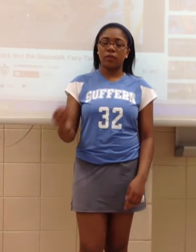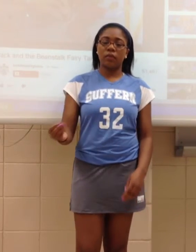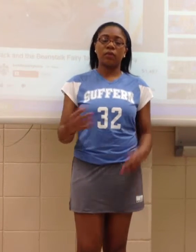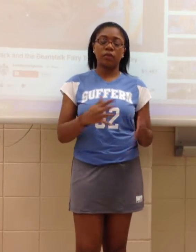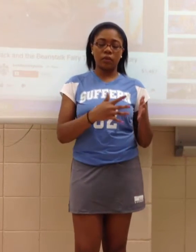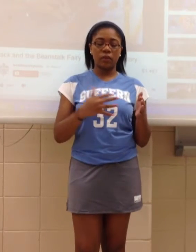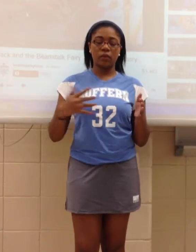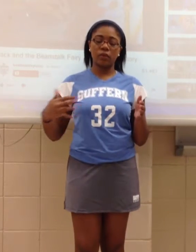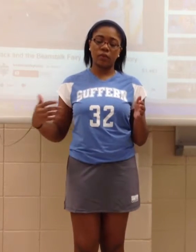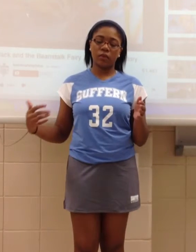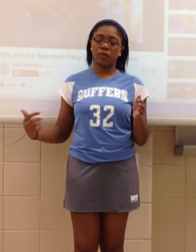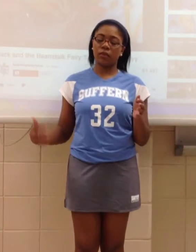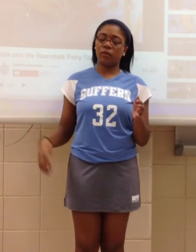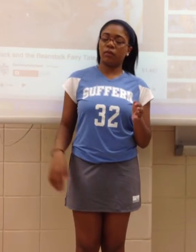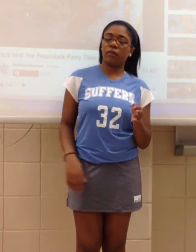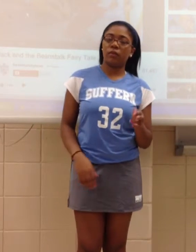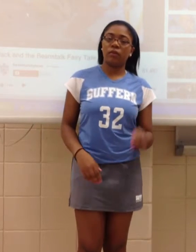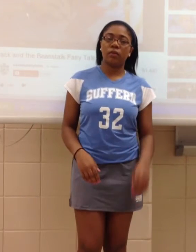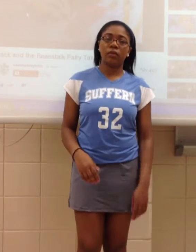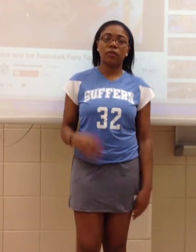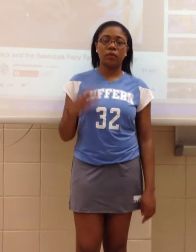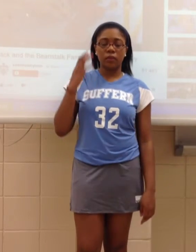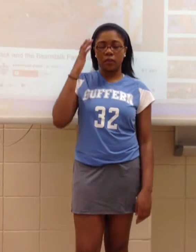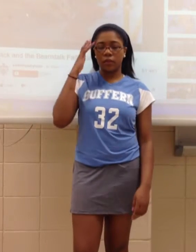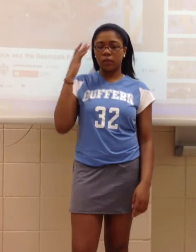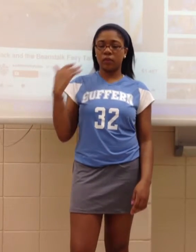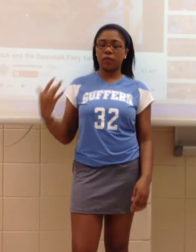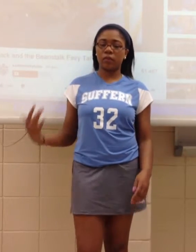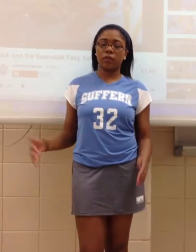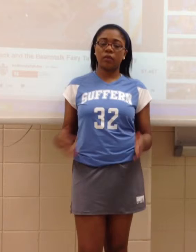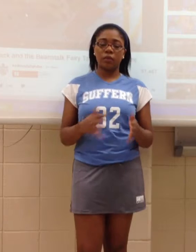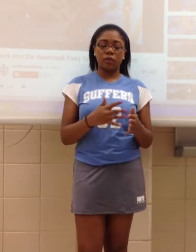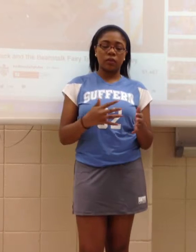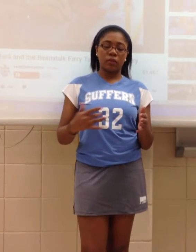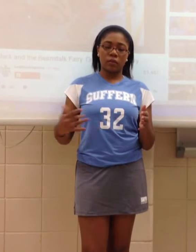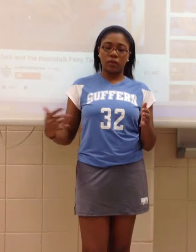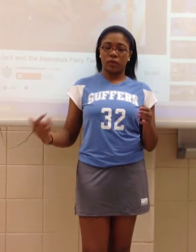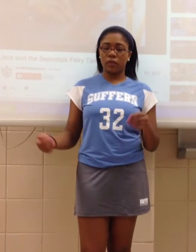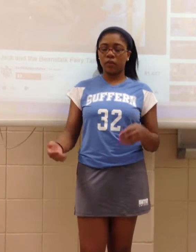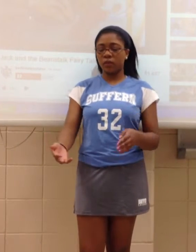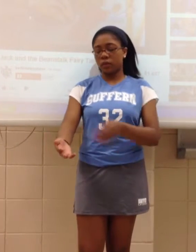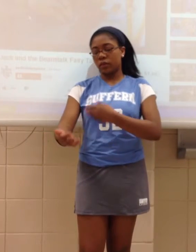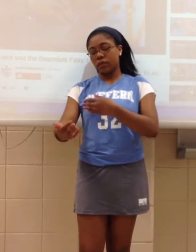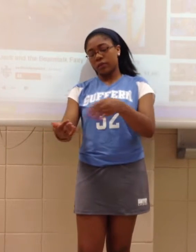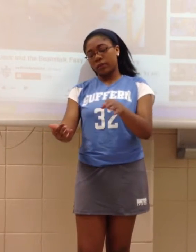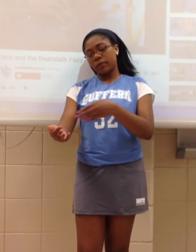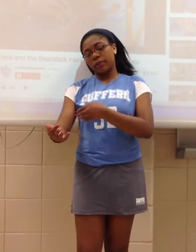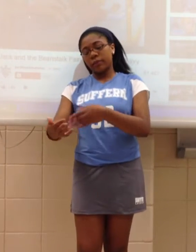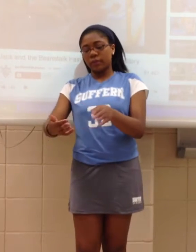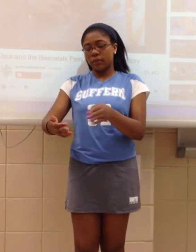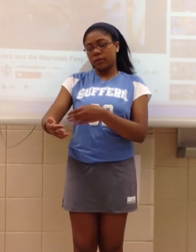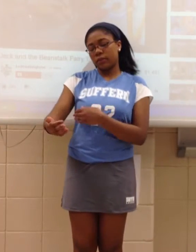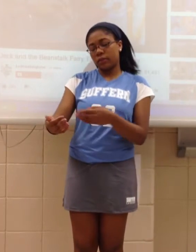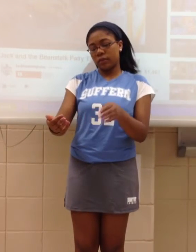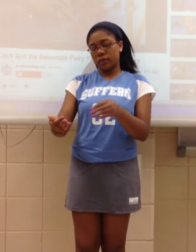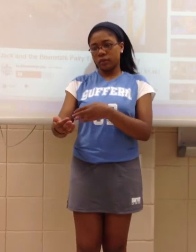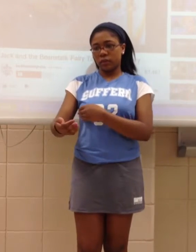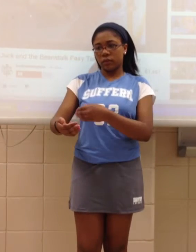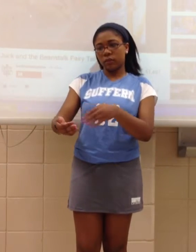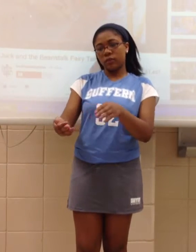a lovely golden harp was set before the giant. When the giant roared, "Sing!" the harp came to life